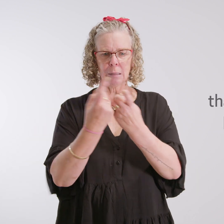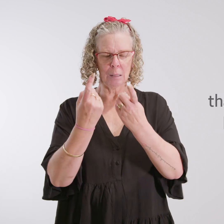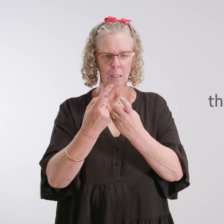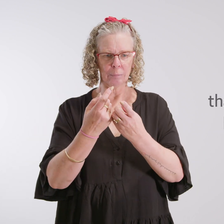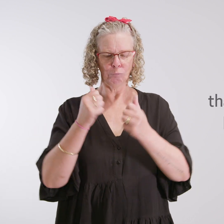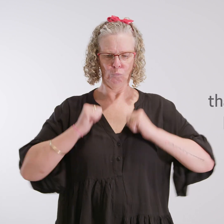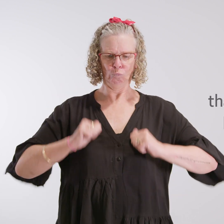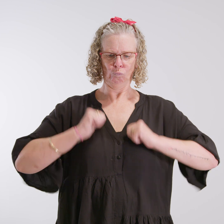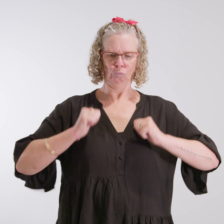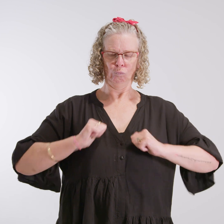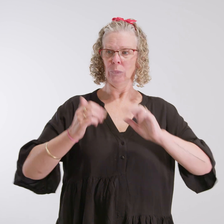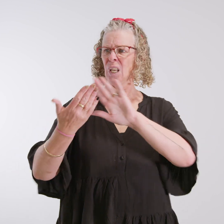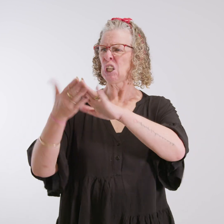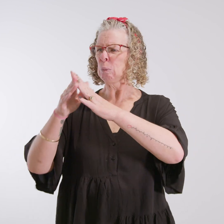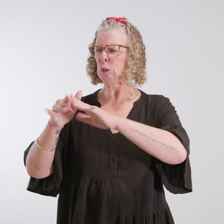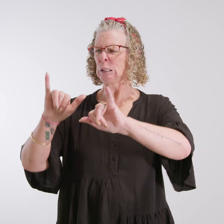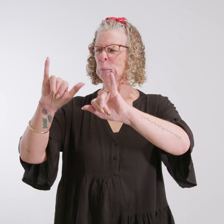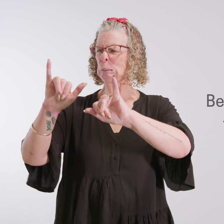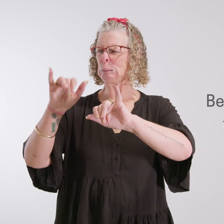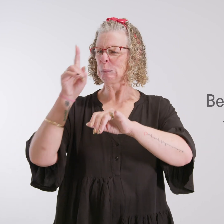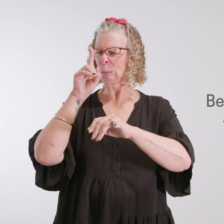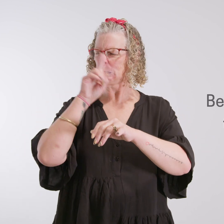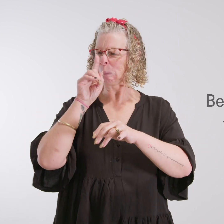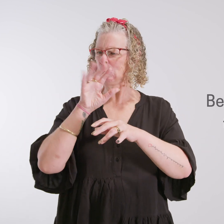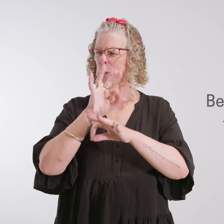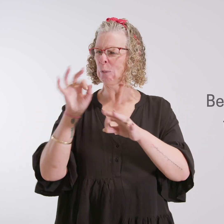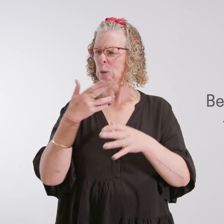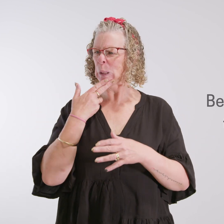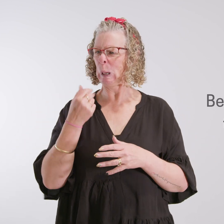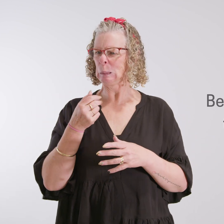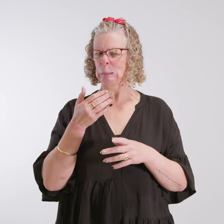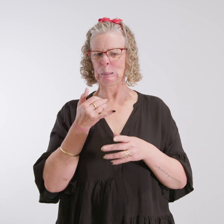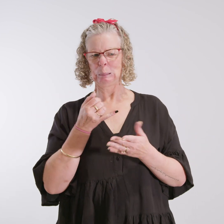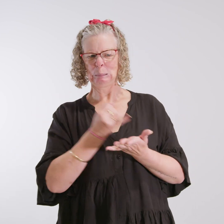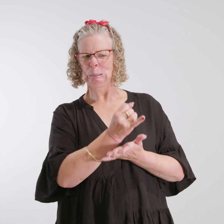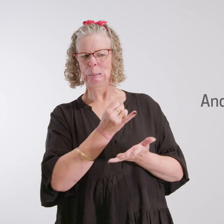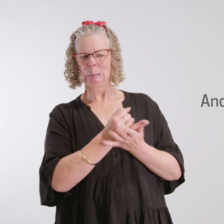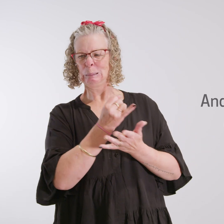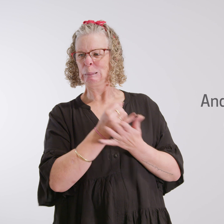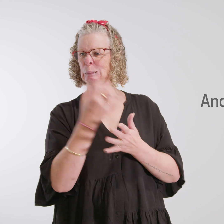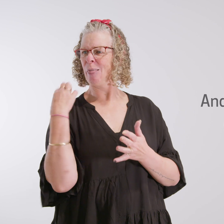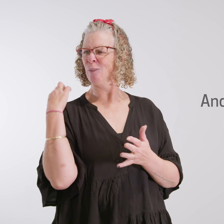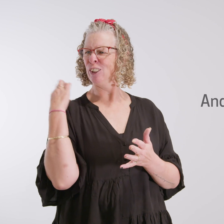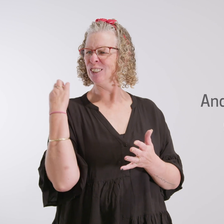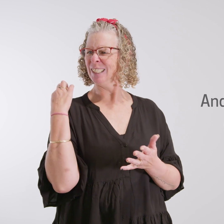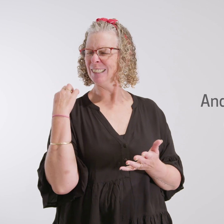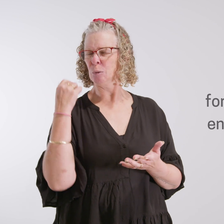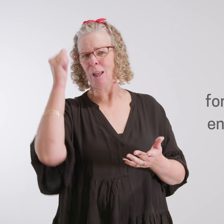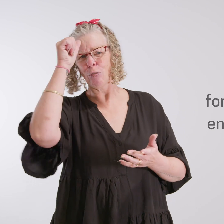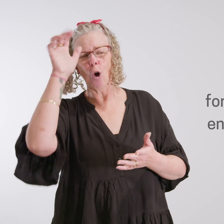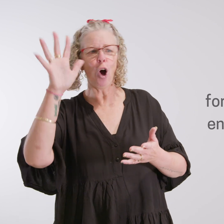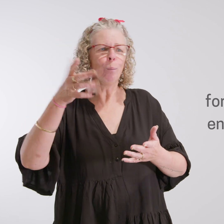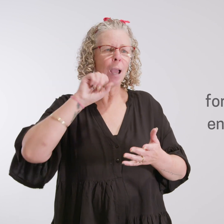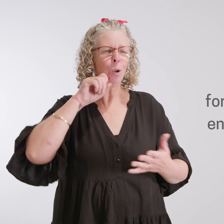that the community had been giving some people a hard time, because sometimes they blame you. And we thought about going out there for